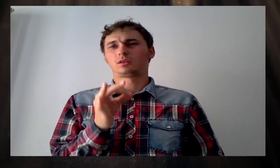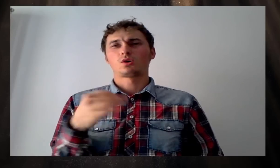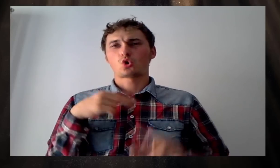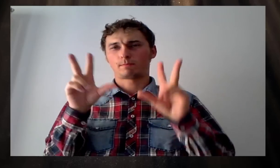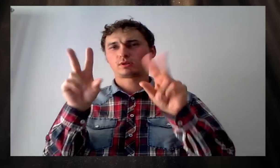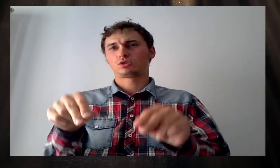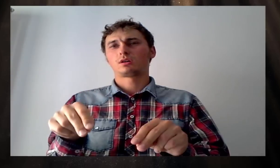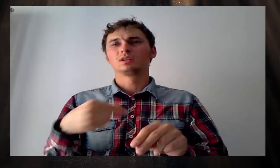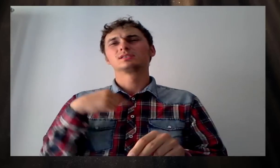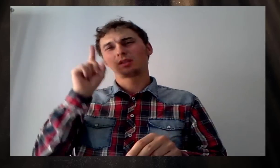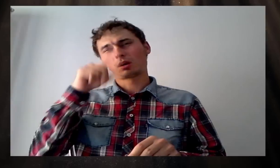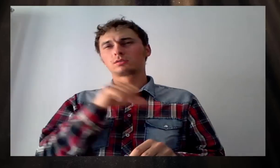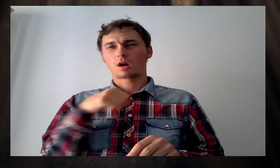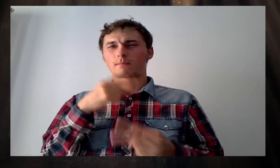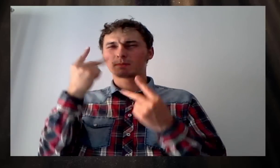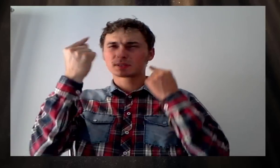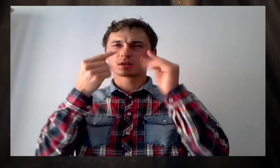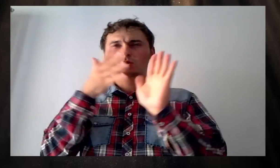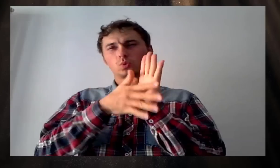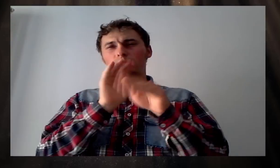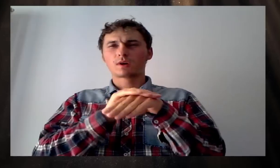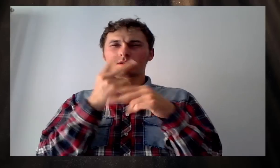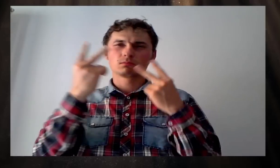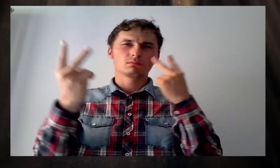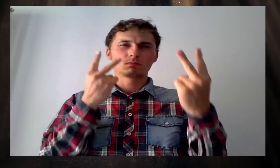about my